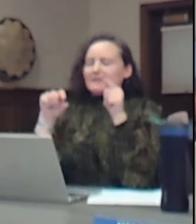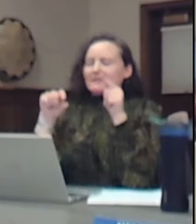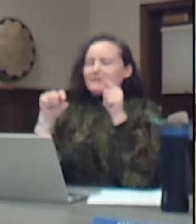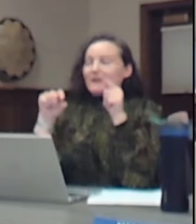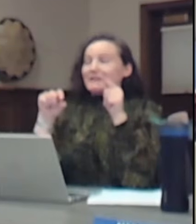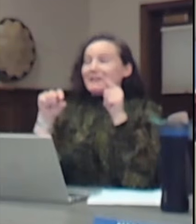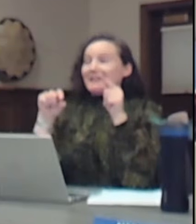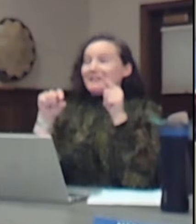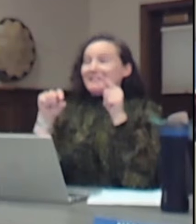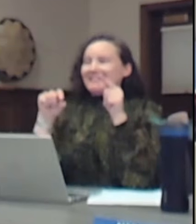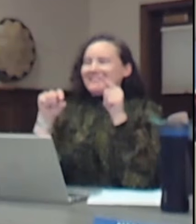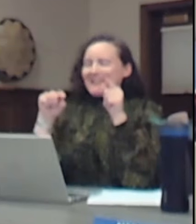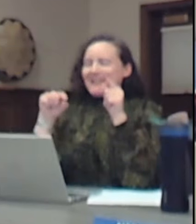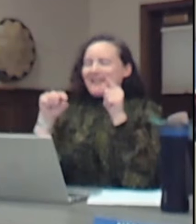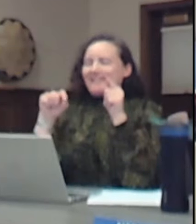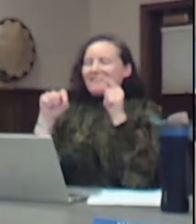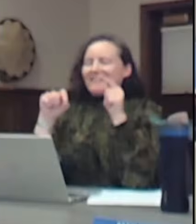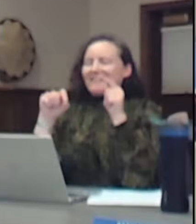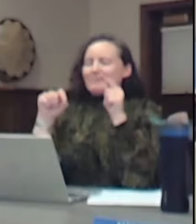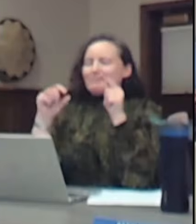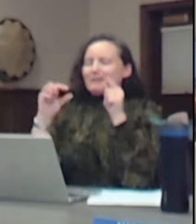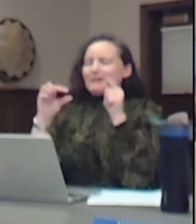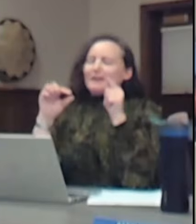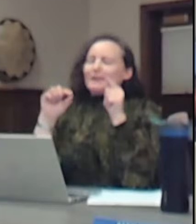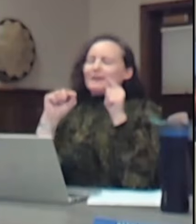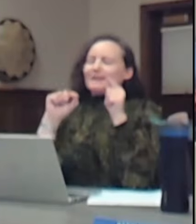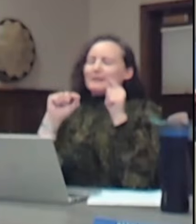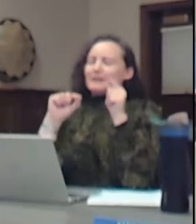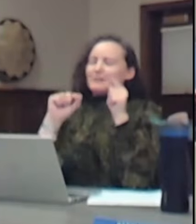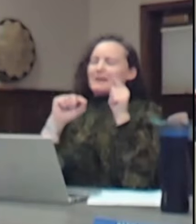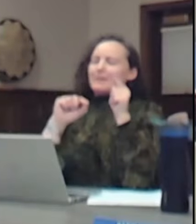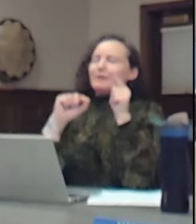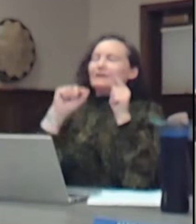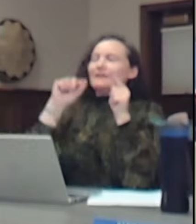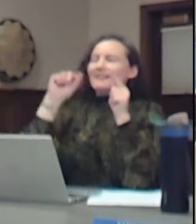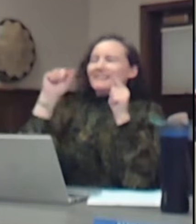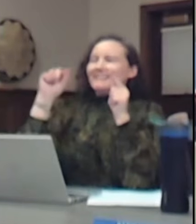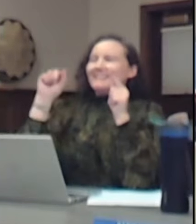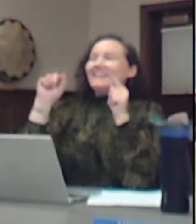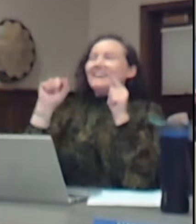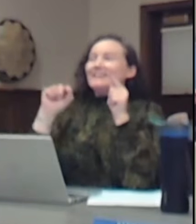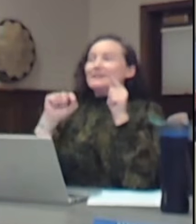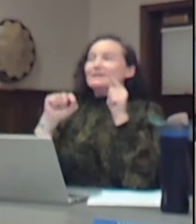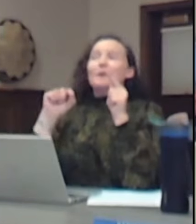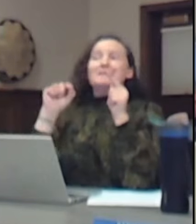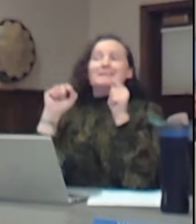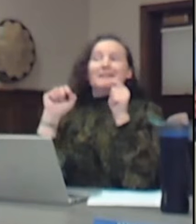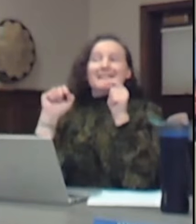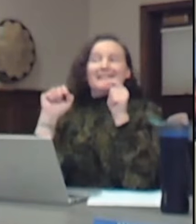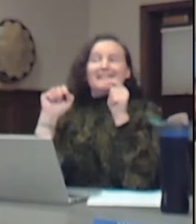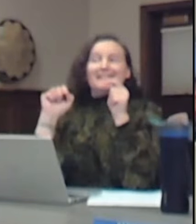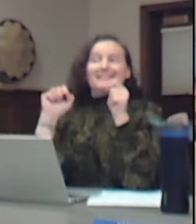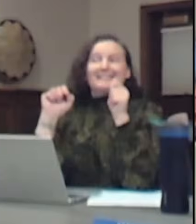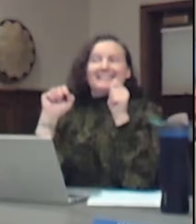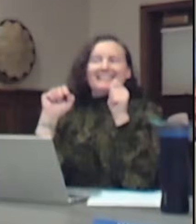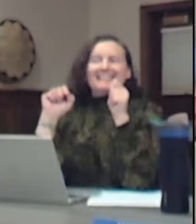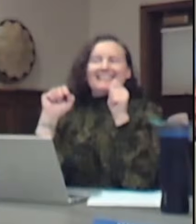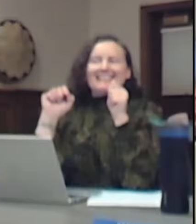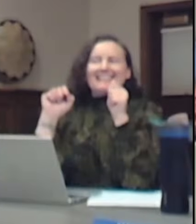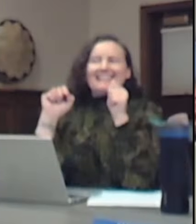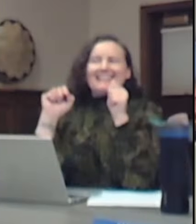bolded rectangle. Yes. Below what appears to be a perforated line, which forms a